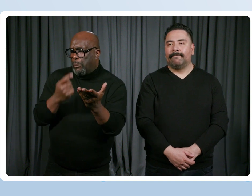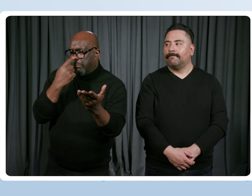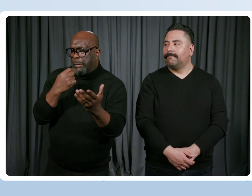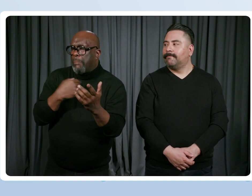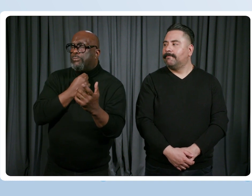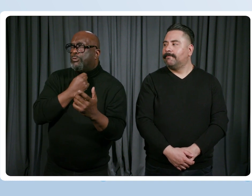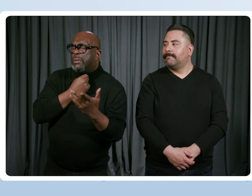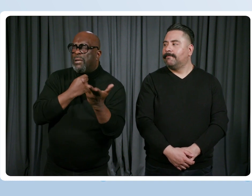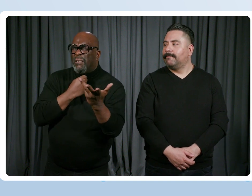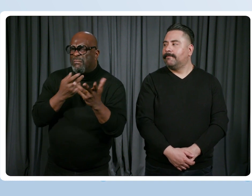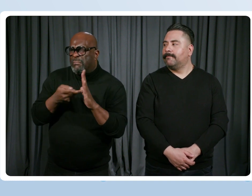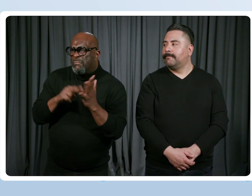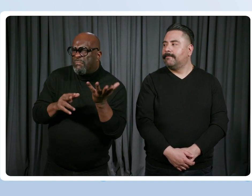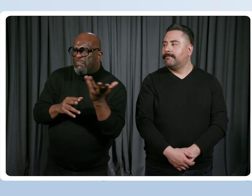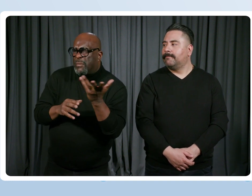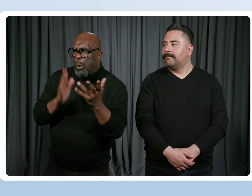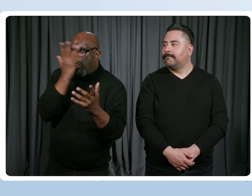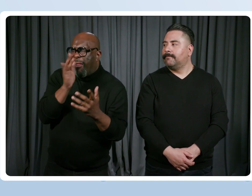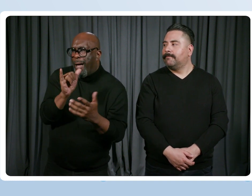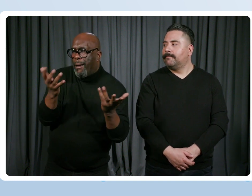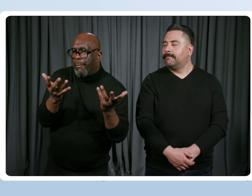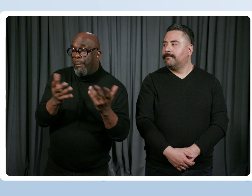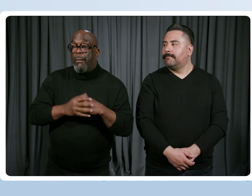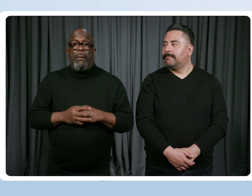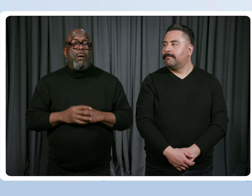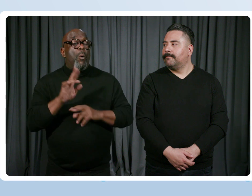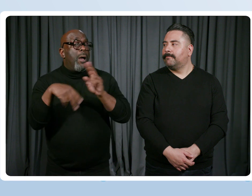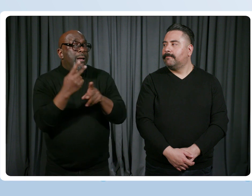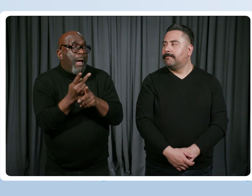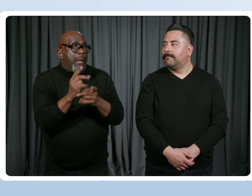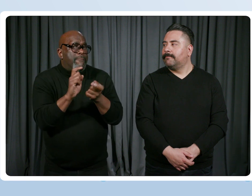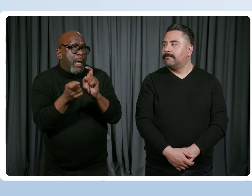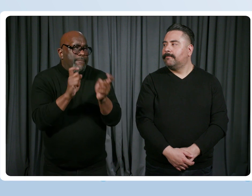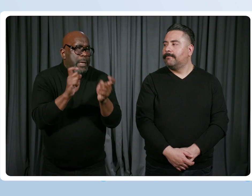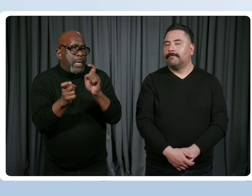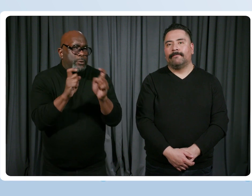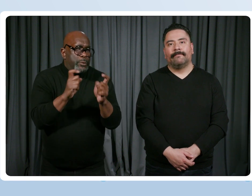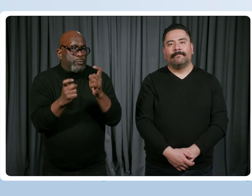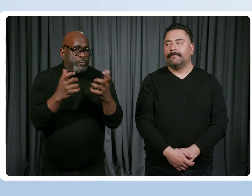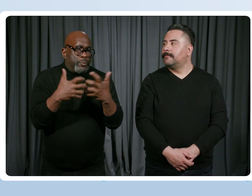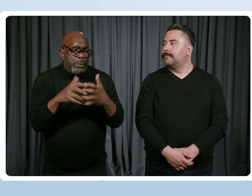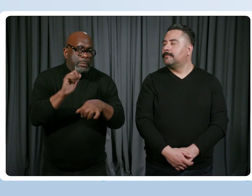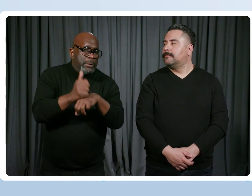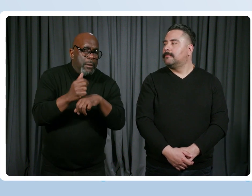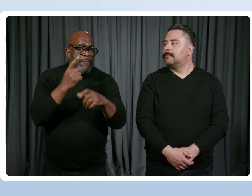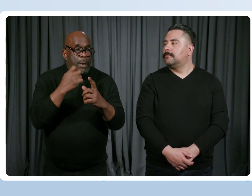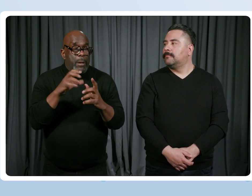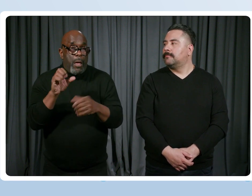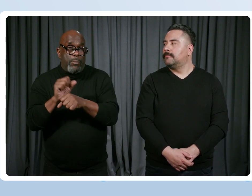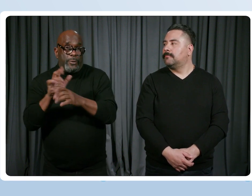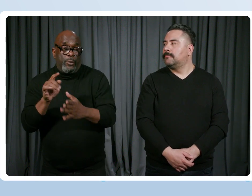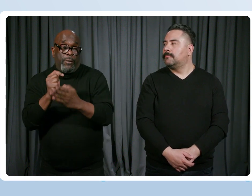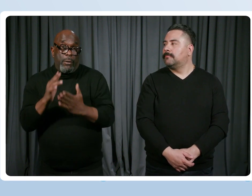like, what does that look like? And what kinds of modifications are in place from an occupational